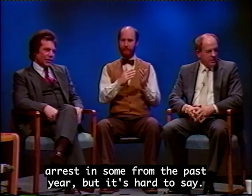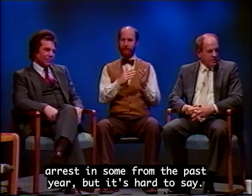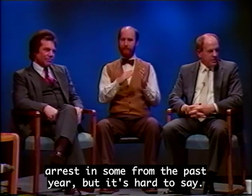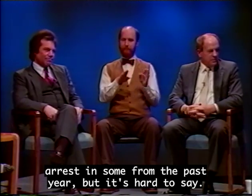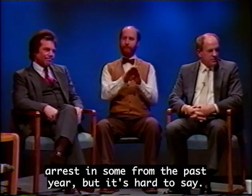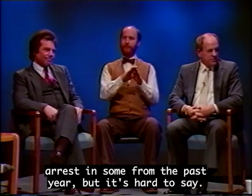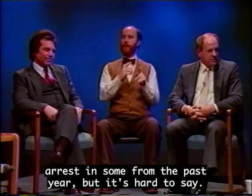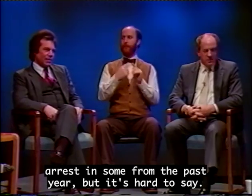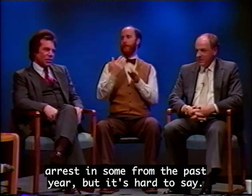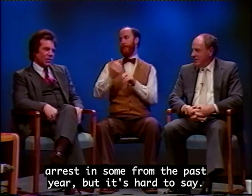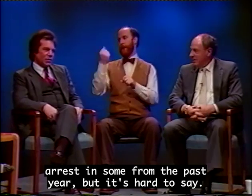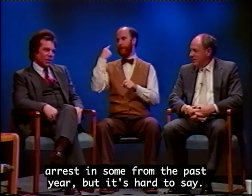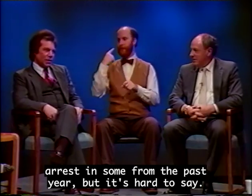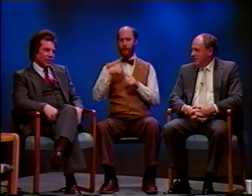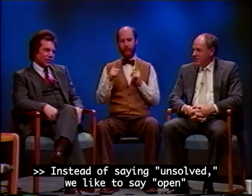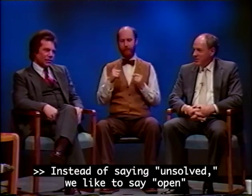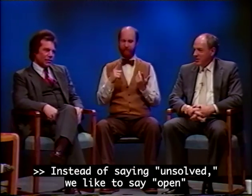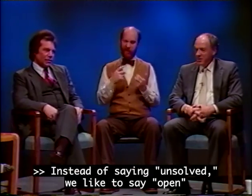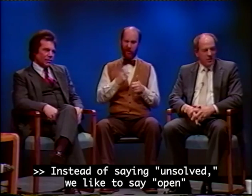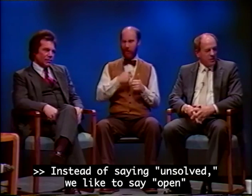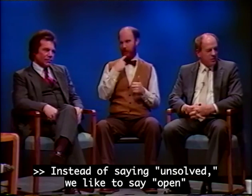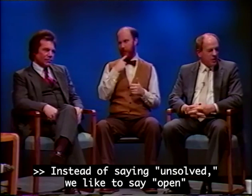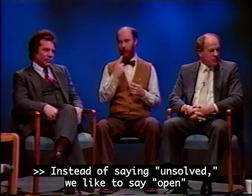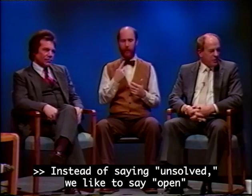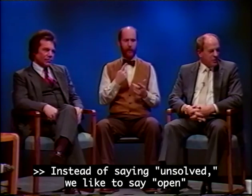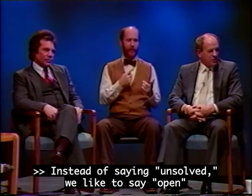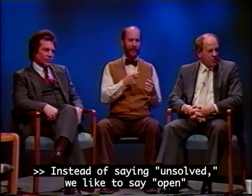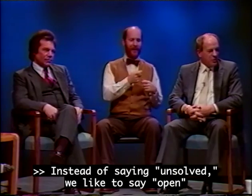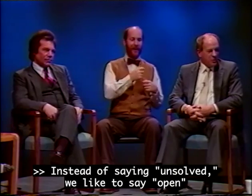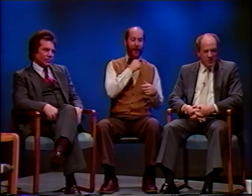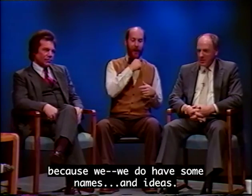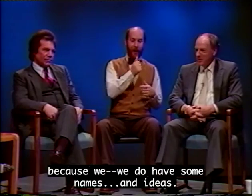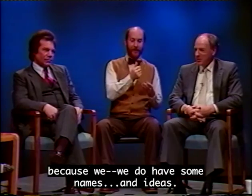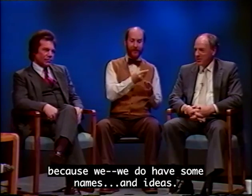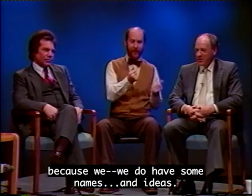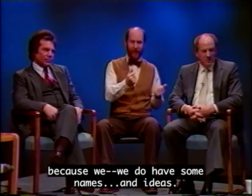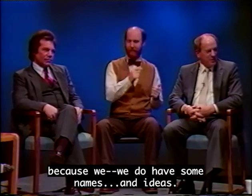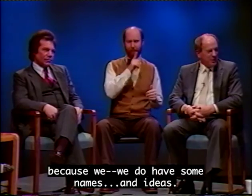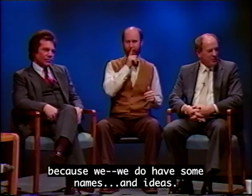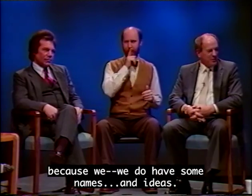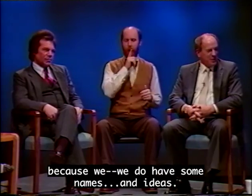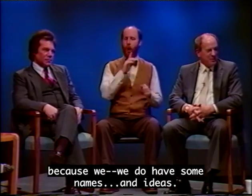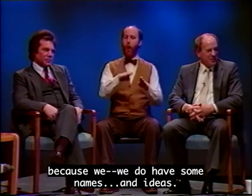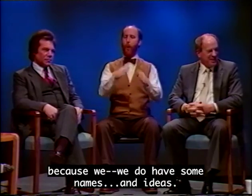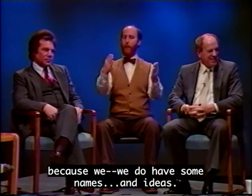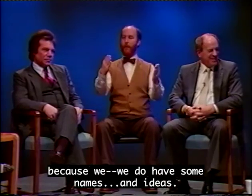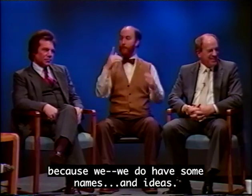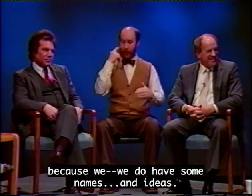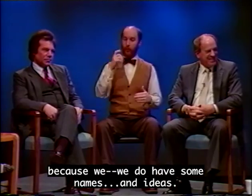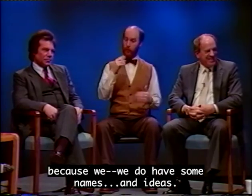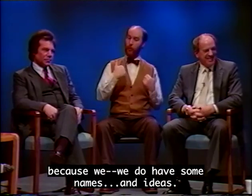year, but it's hard to say. Instead of saying unsolved, we'd like to say open, because we do have some